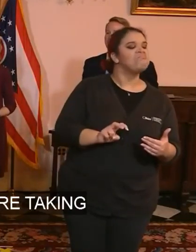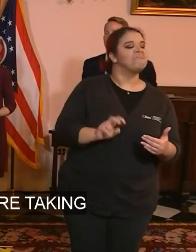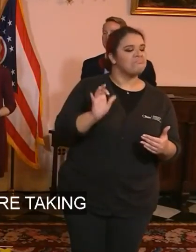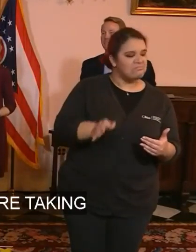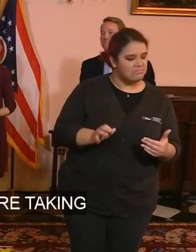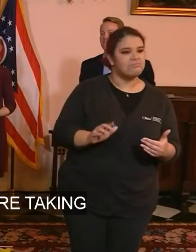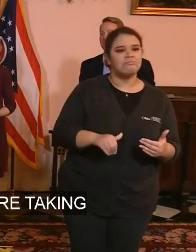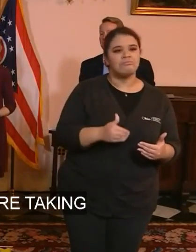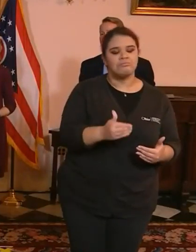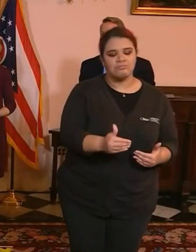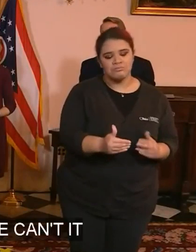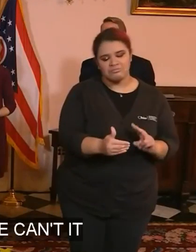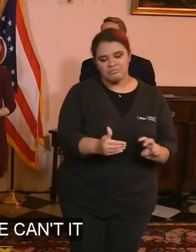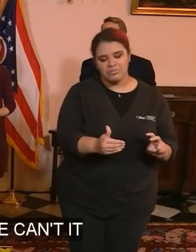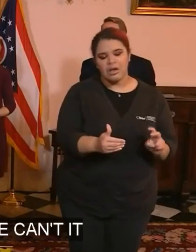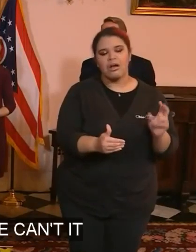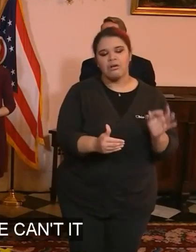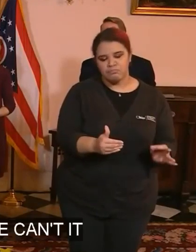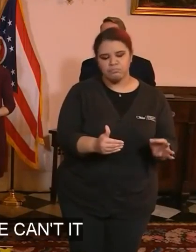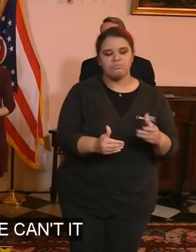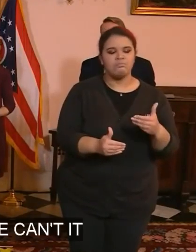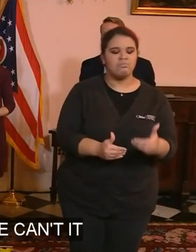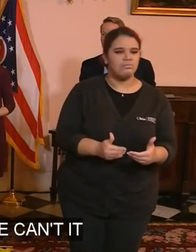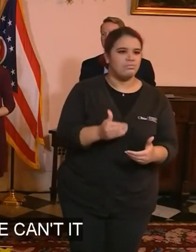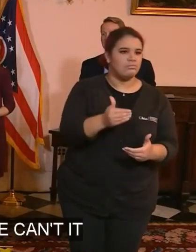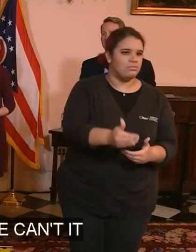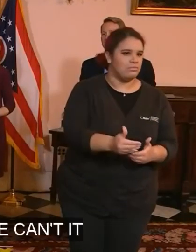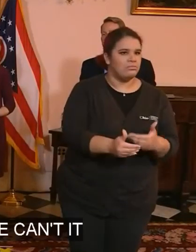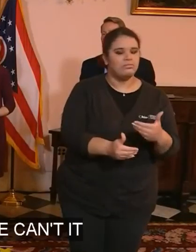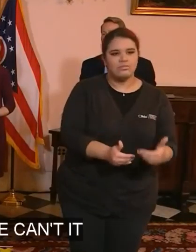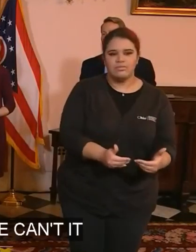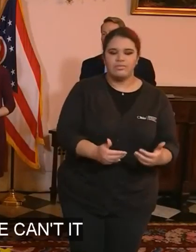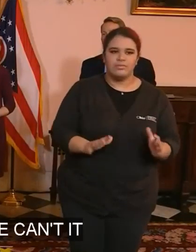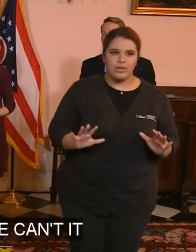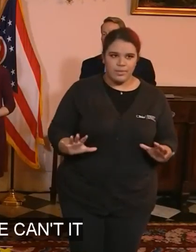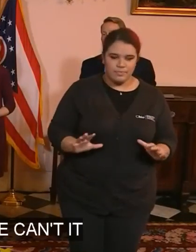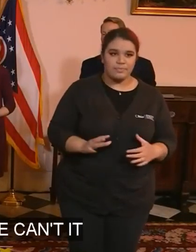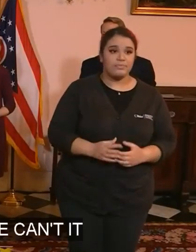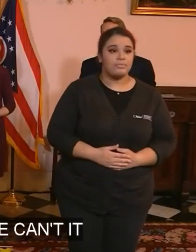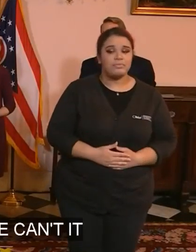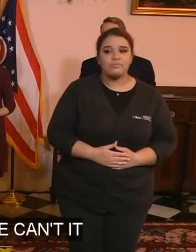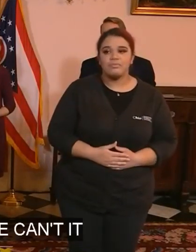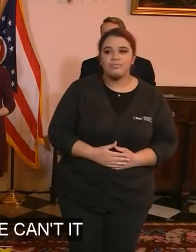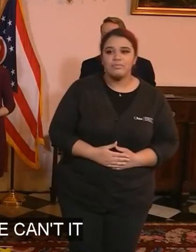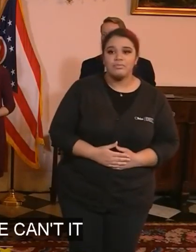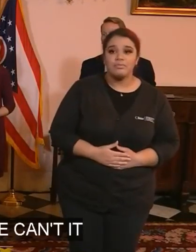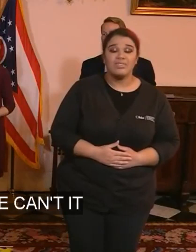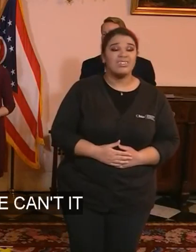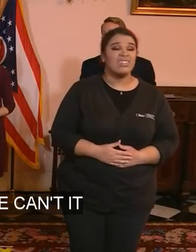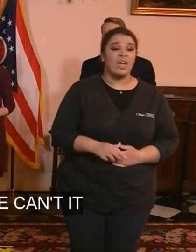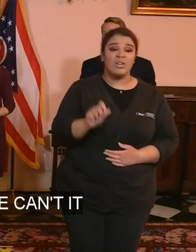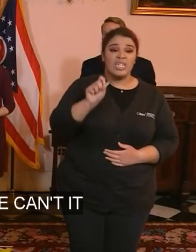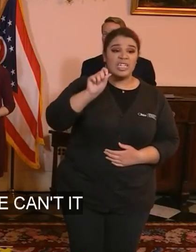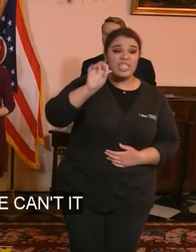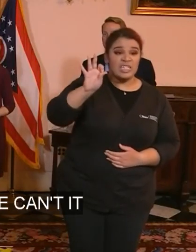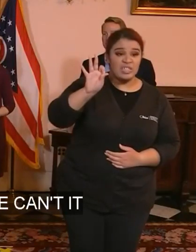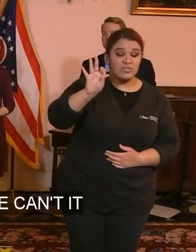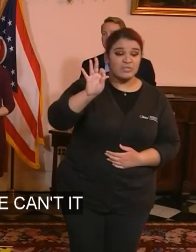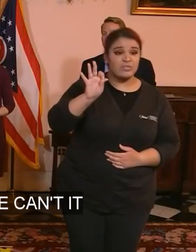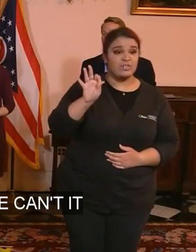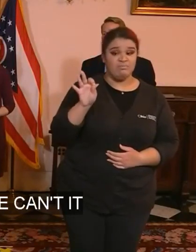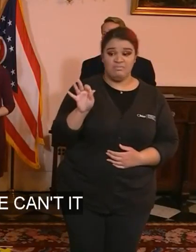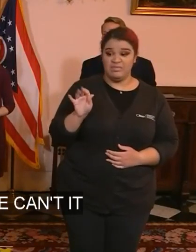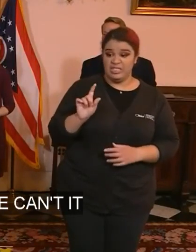we can't get people to do this, we're going to have to go to the next stage, which